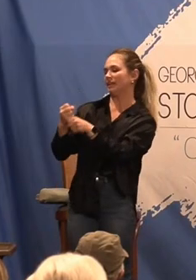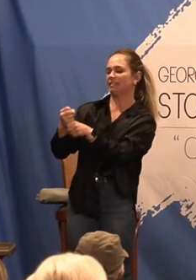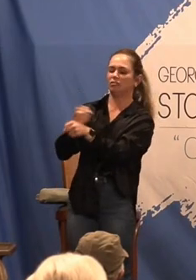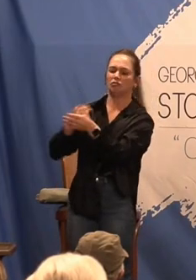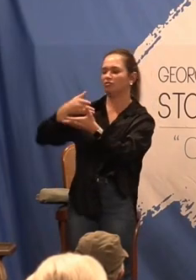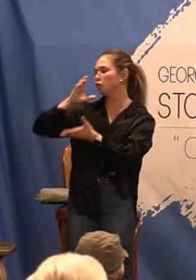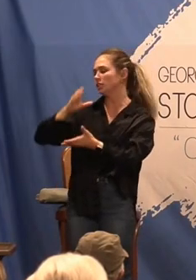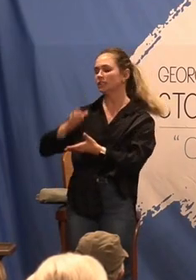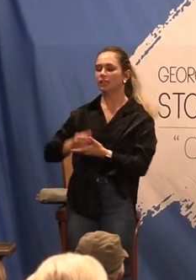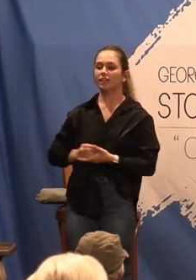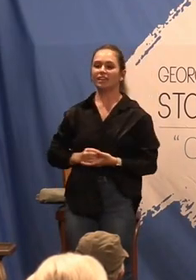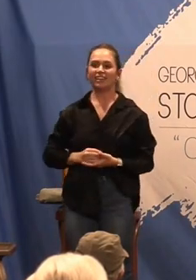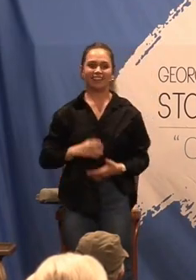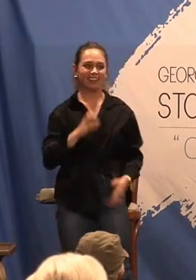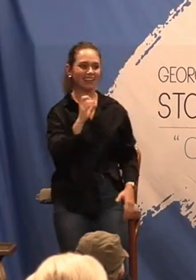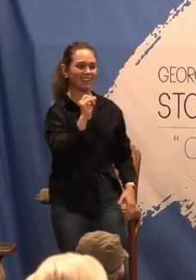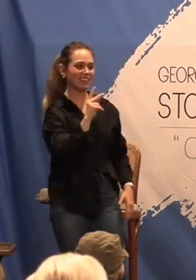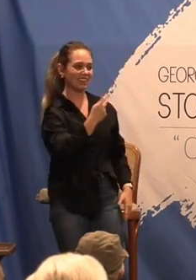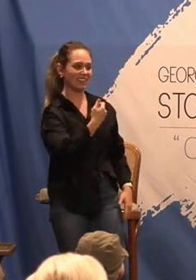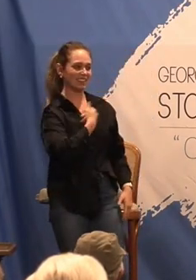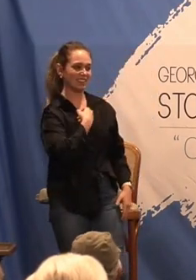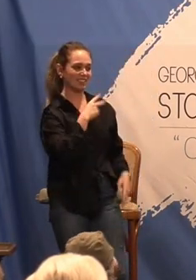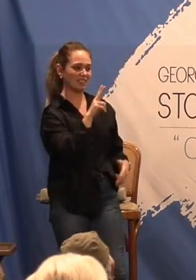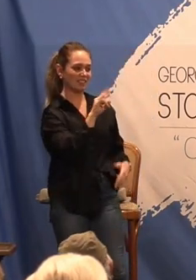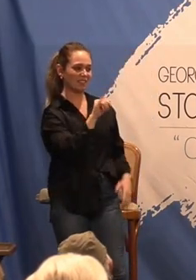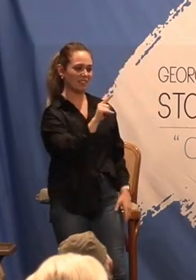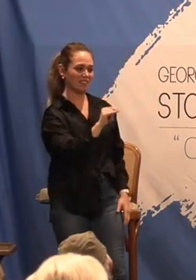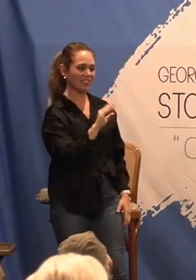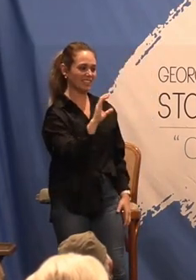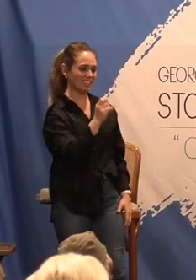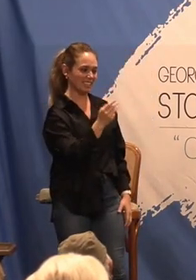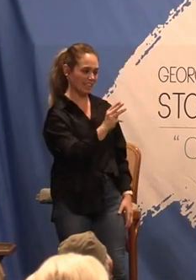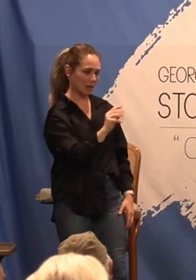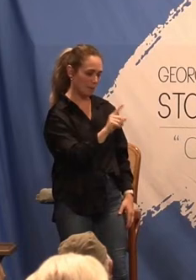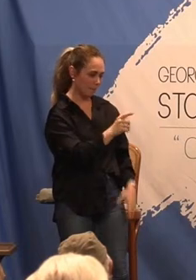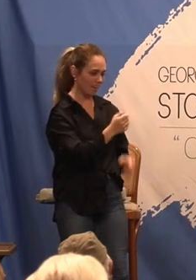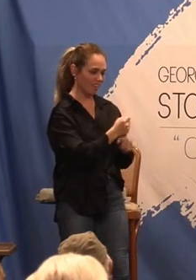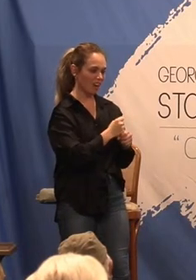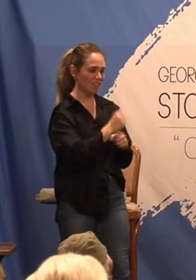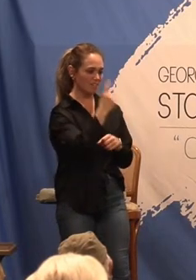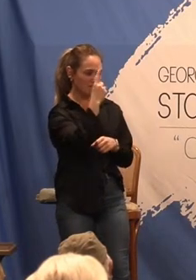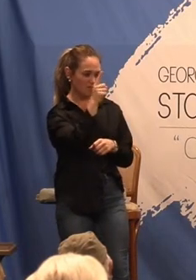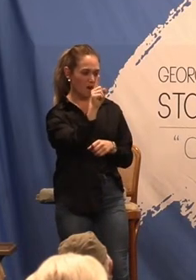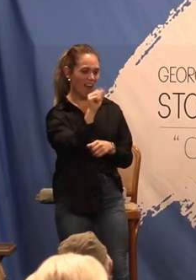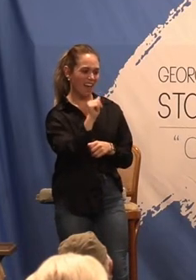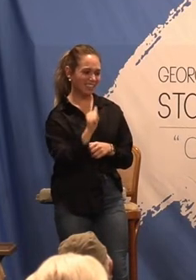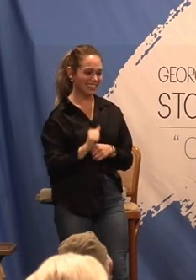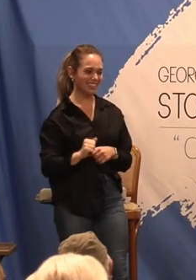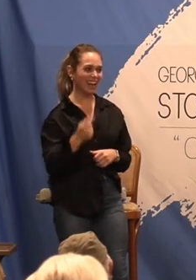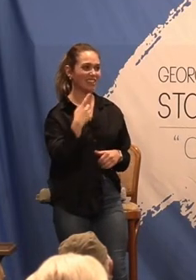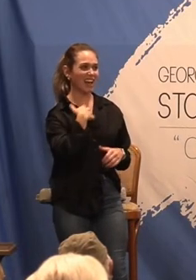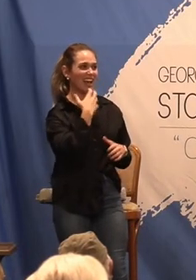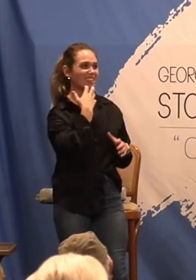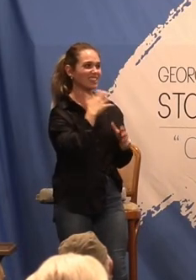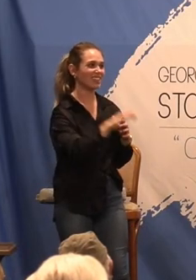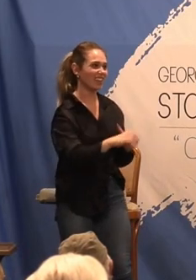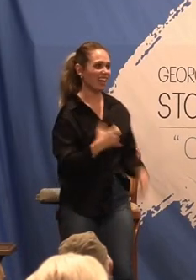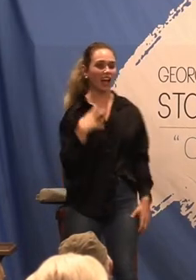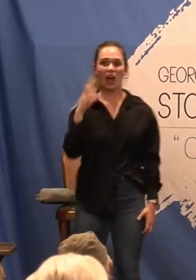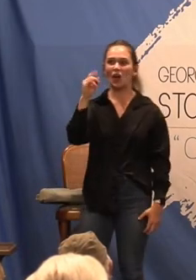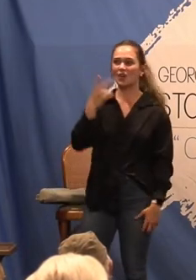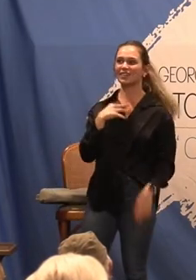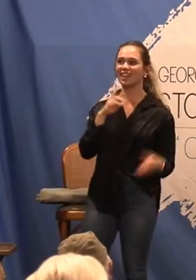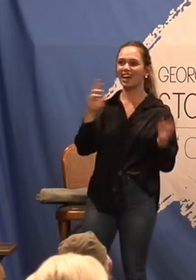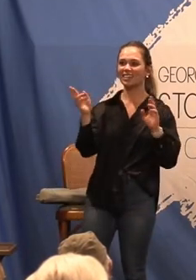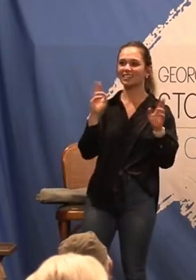drink. All right, I got a personal venti caramel macchiato for Anastasia, extra hot. Okay, personal venti caramel